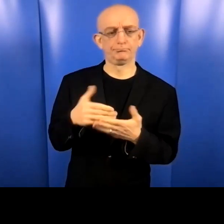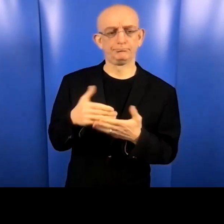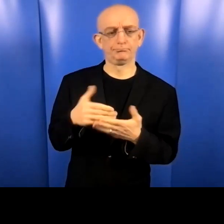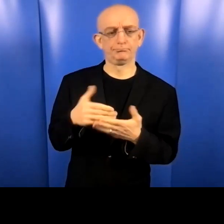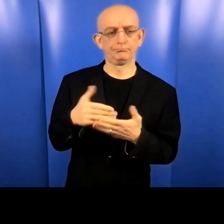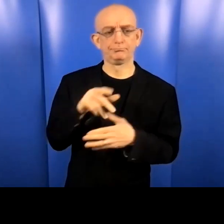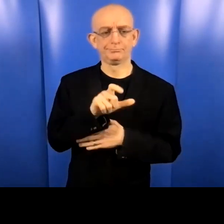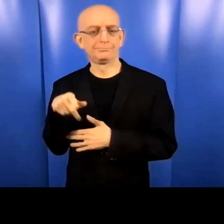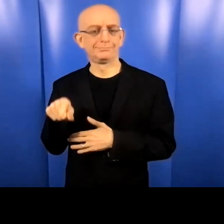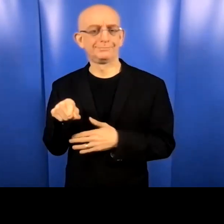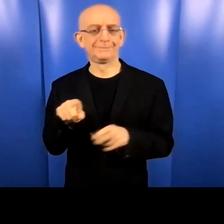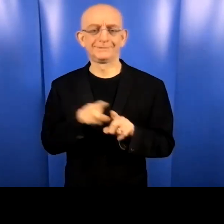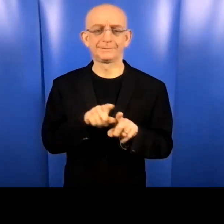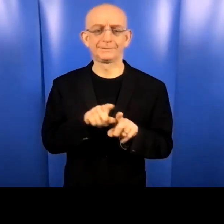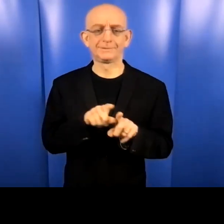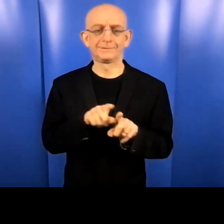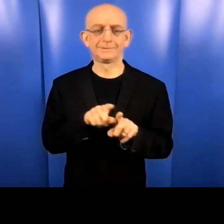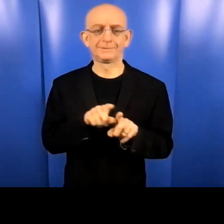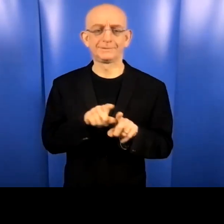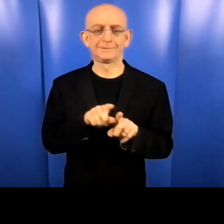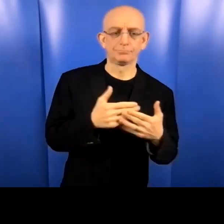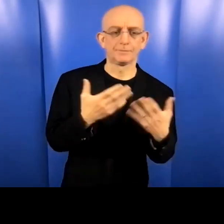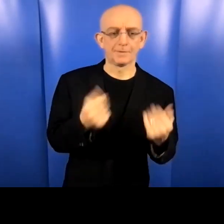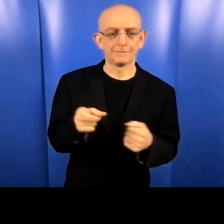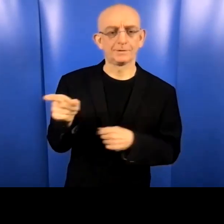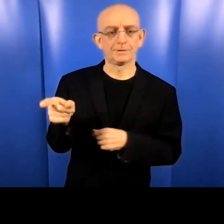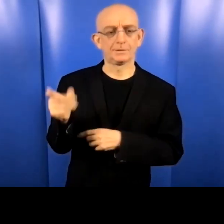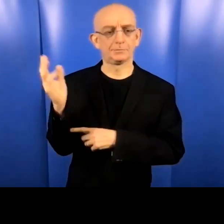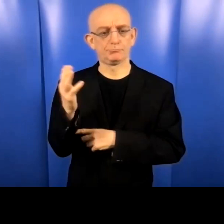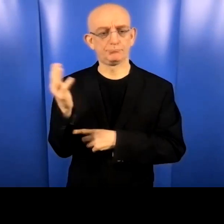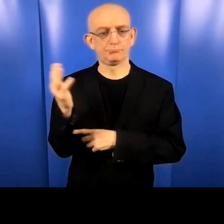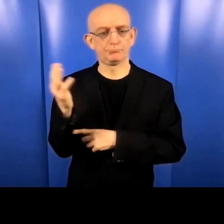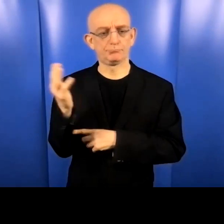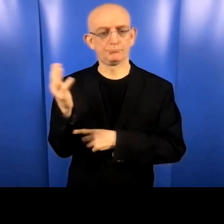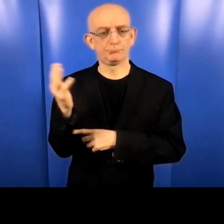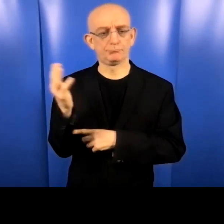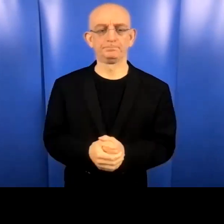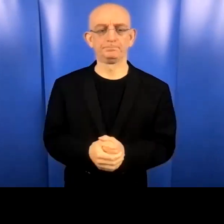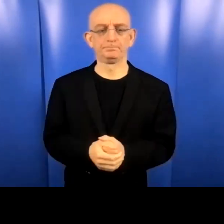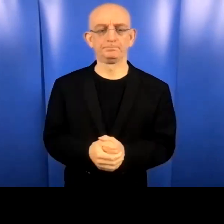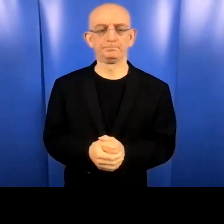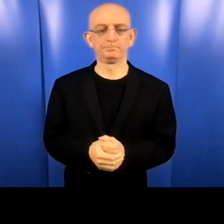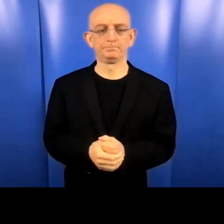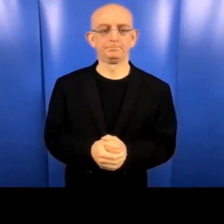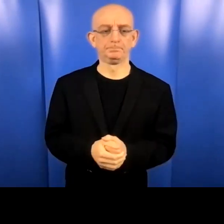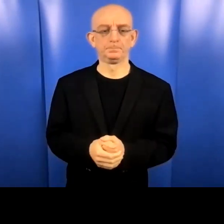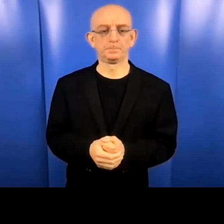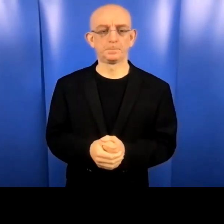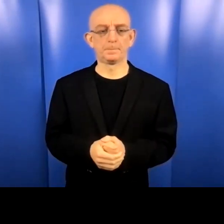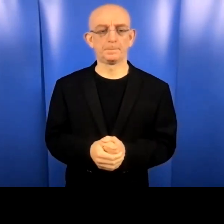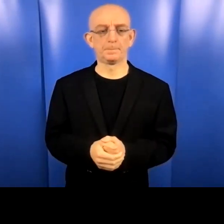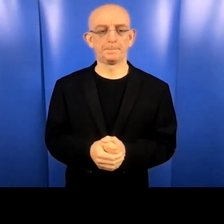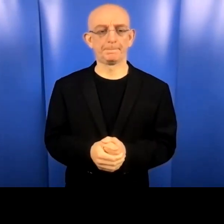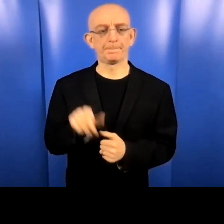organization, Jerry Maria Foundation, working also with Leonard Cheshire as